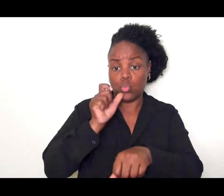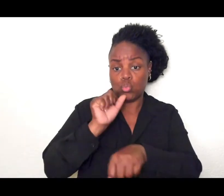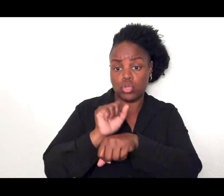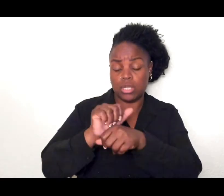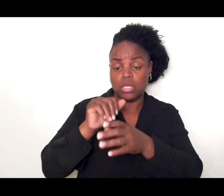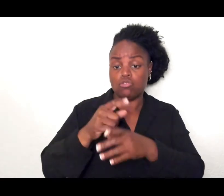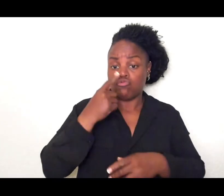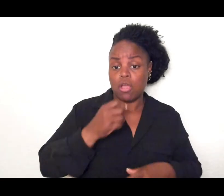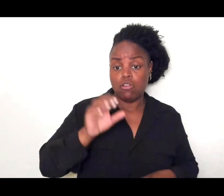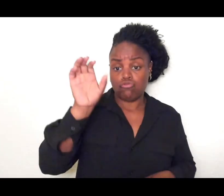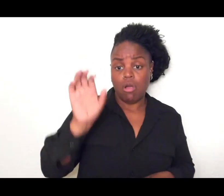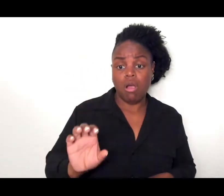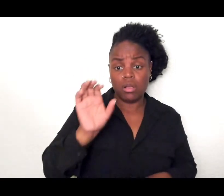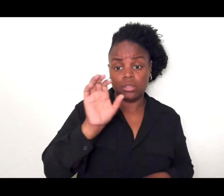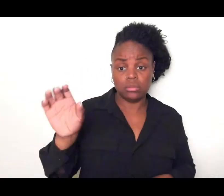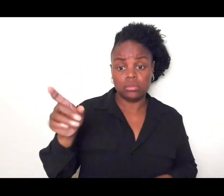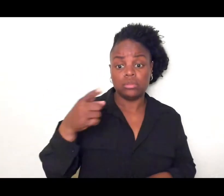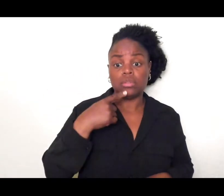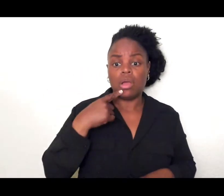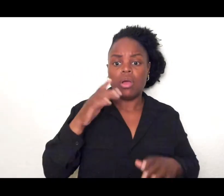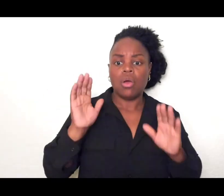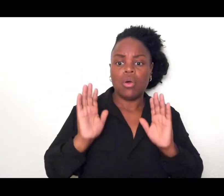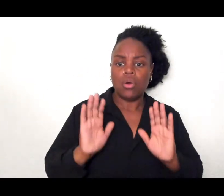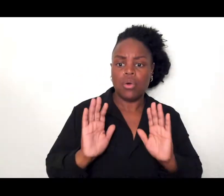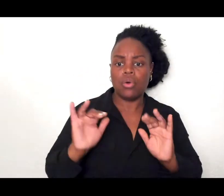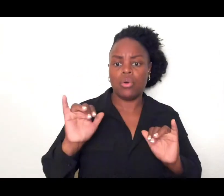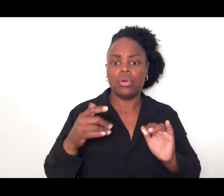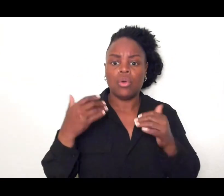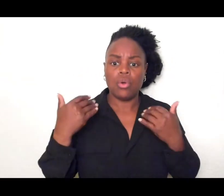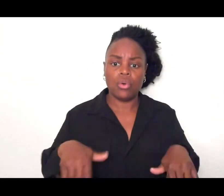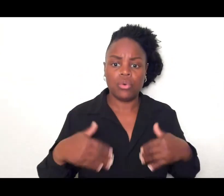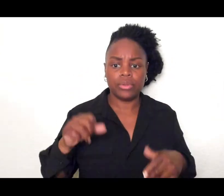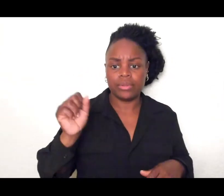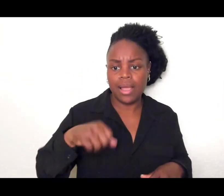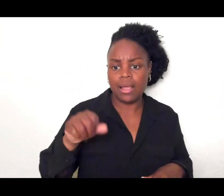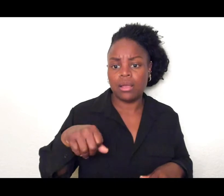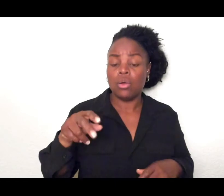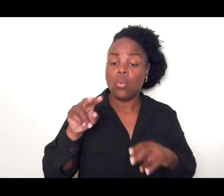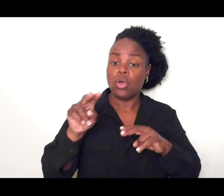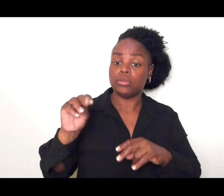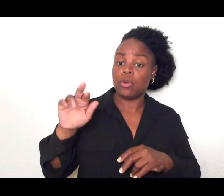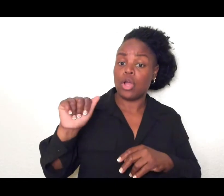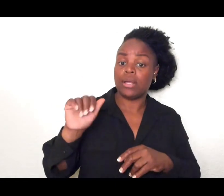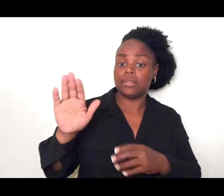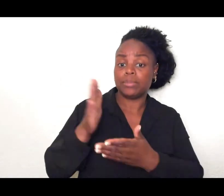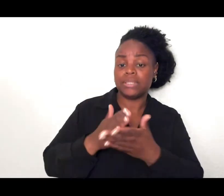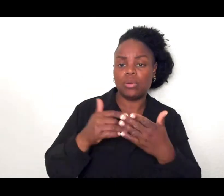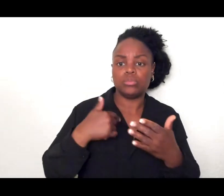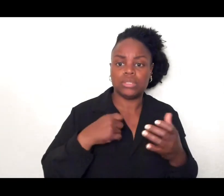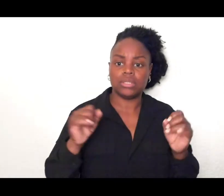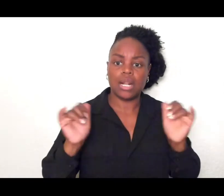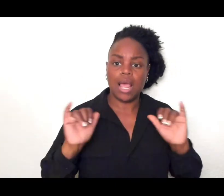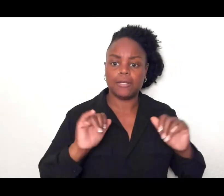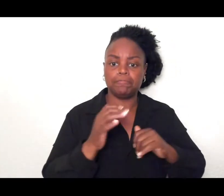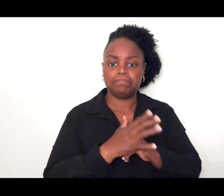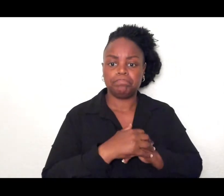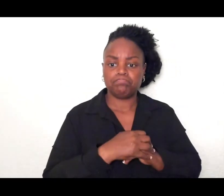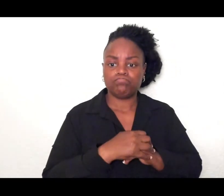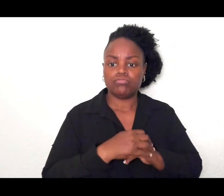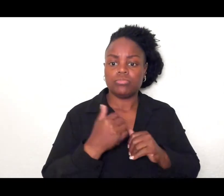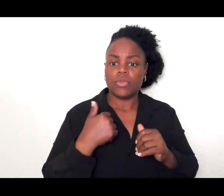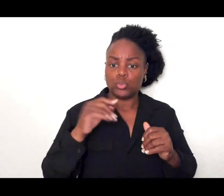And throughout this pandemic, the Central Valley hasn't been prioritized because of the inhabitants. The people